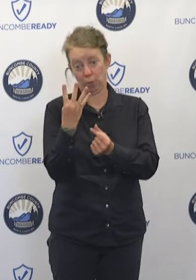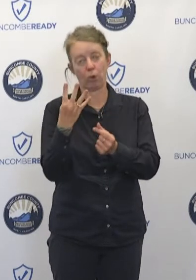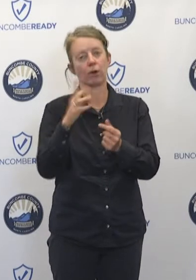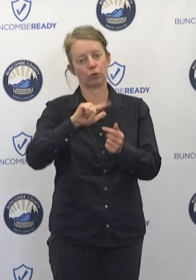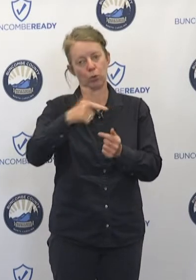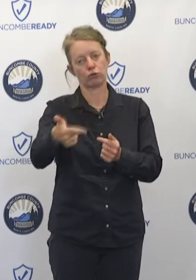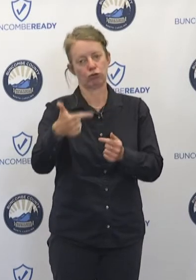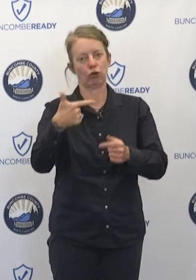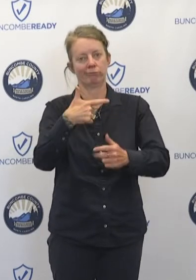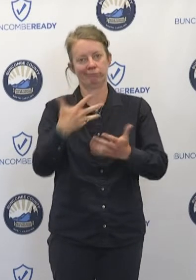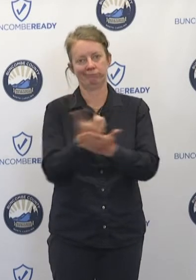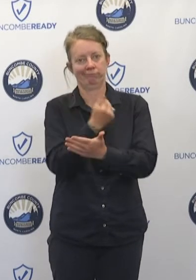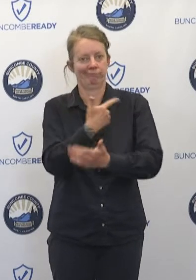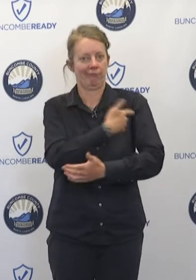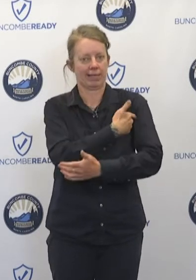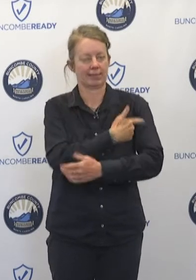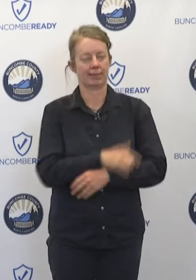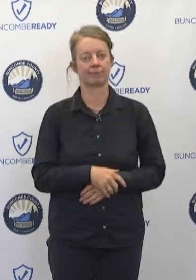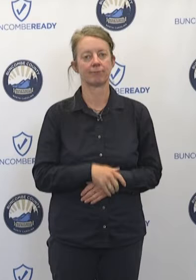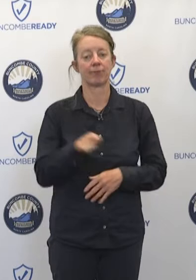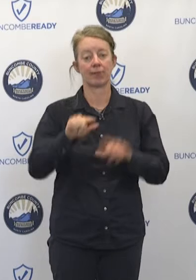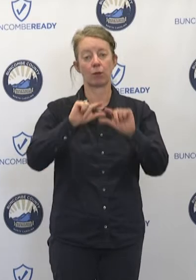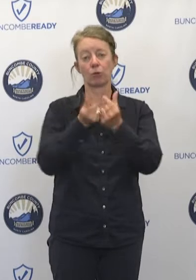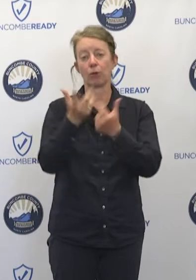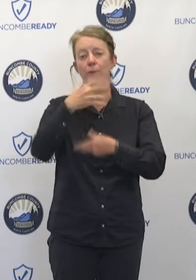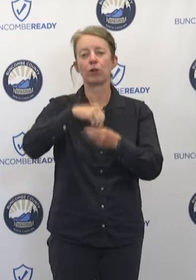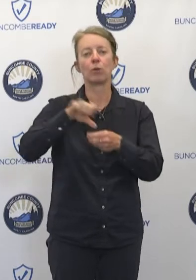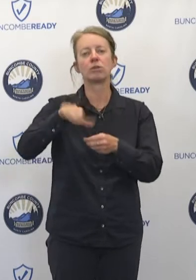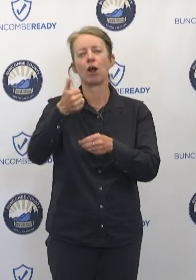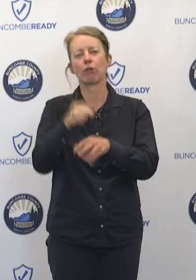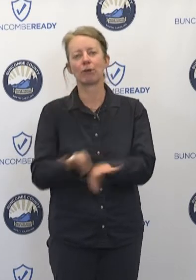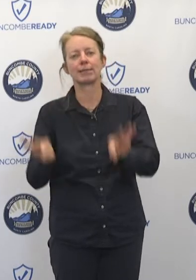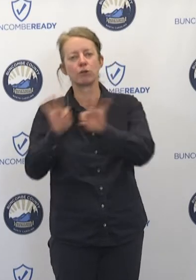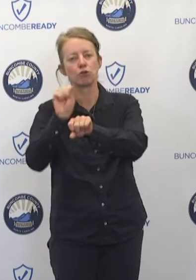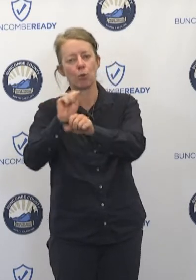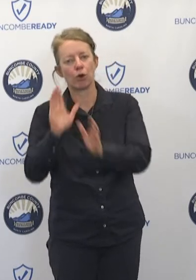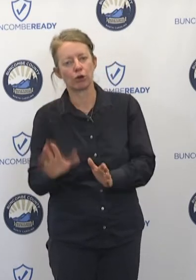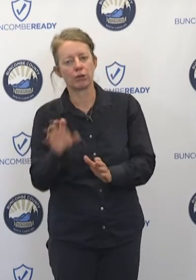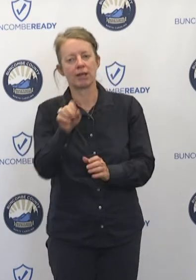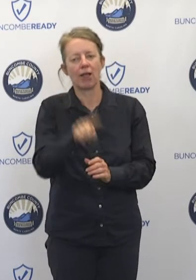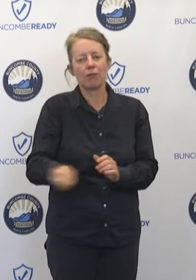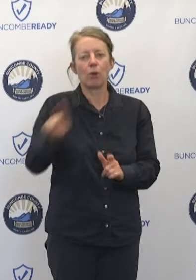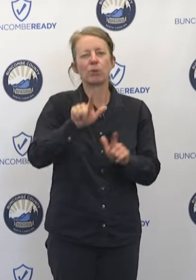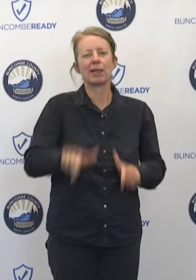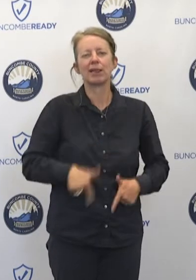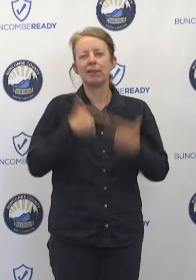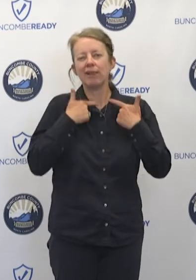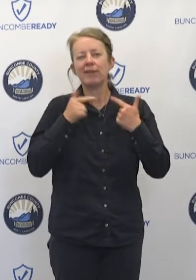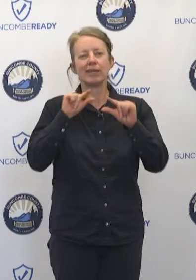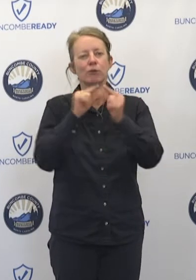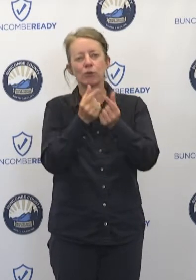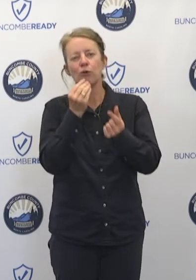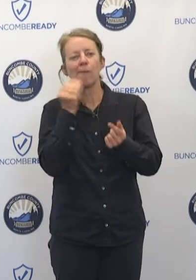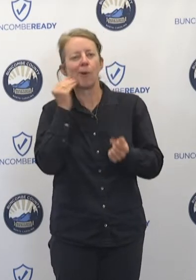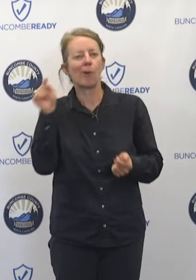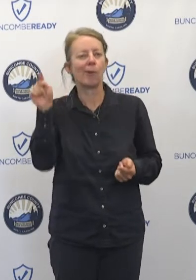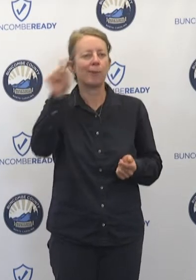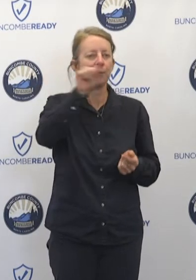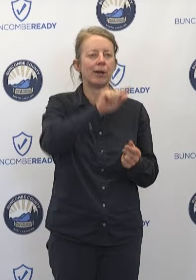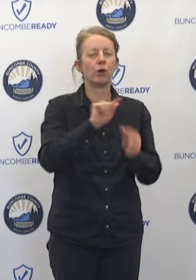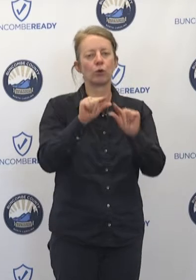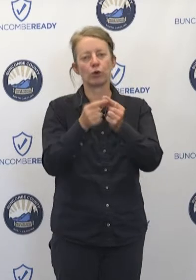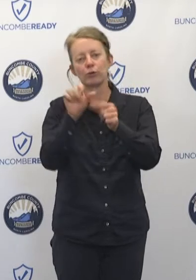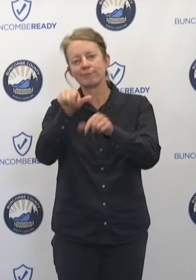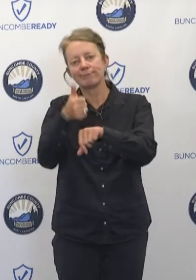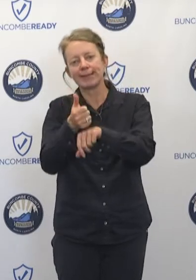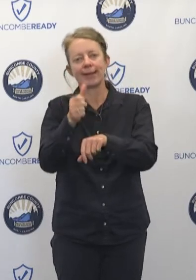vaccine. This group includes other essential workers and those living in other group living settings that have not already